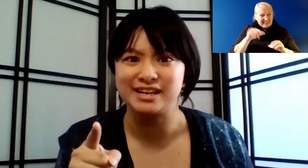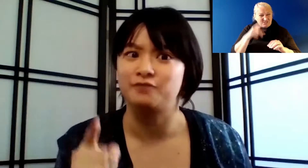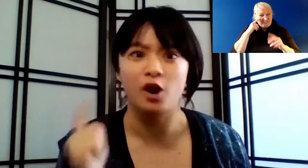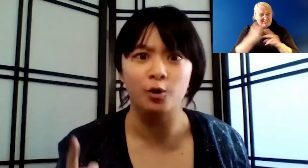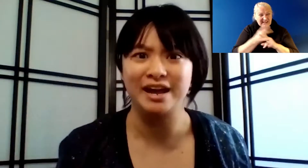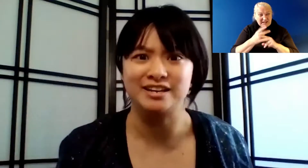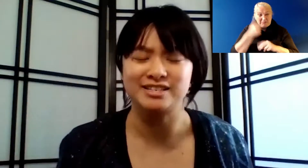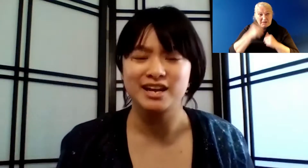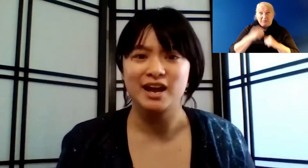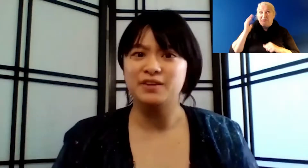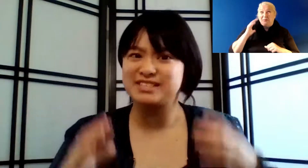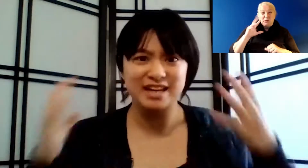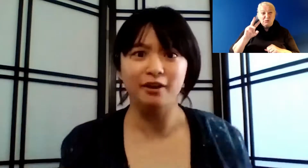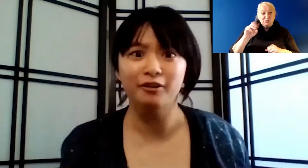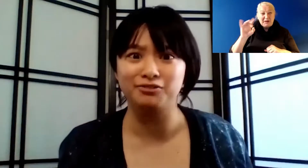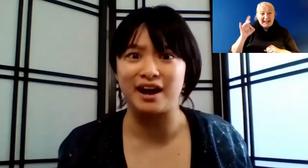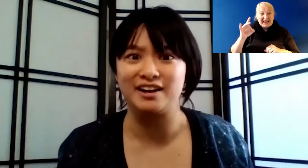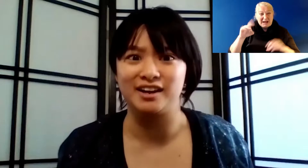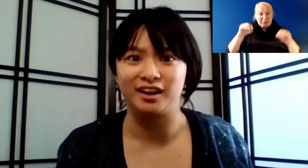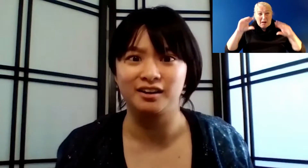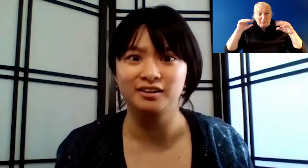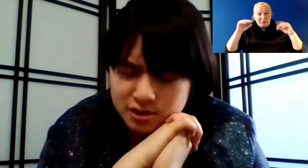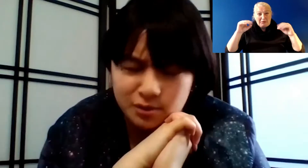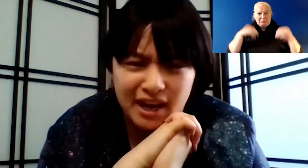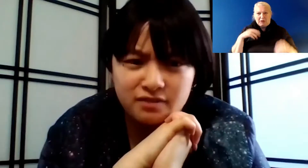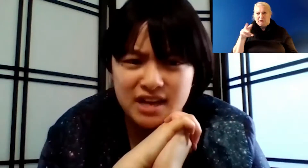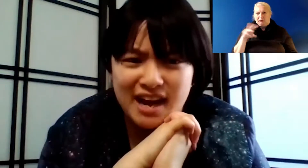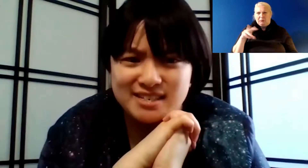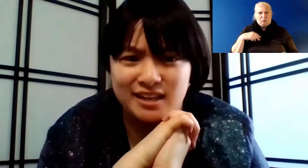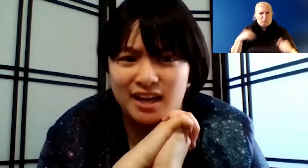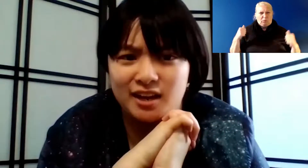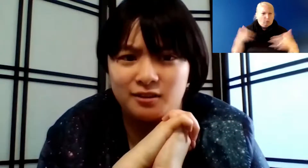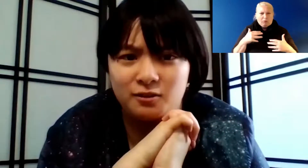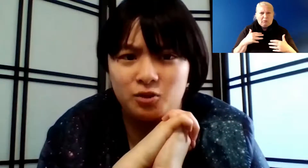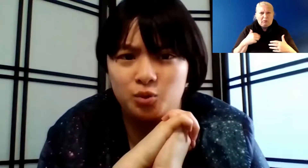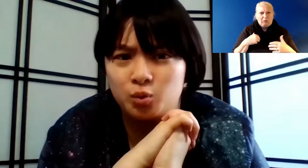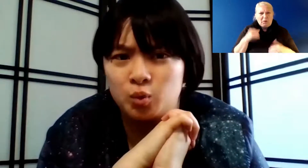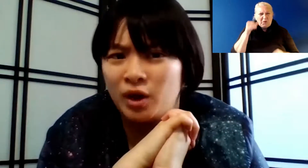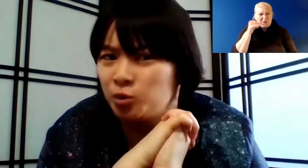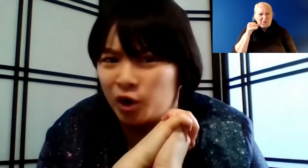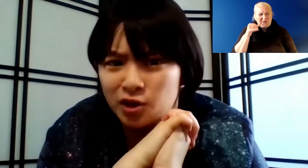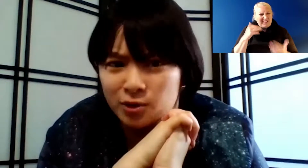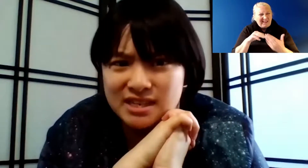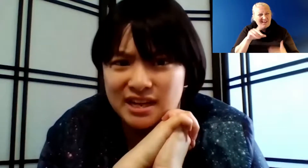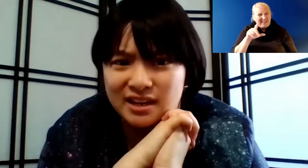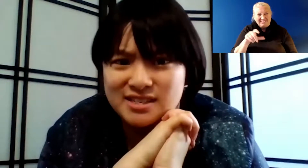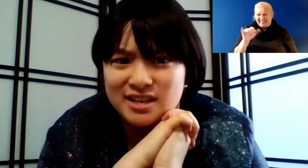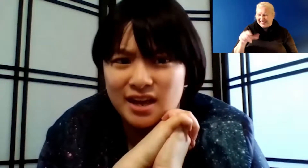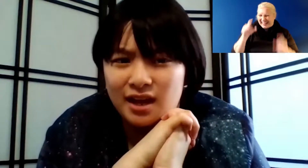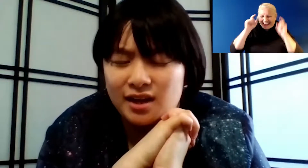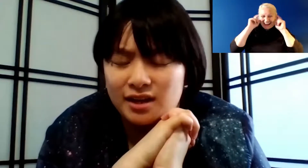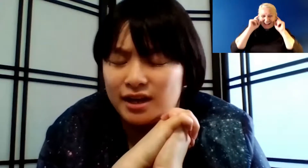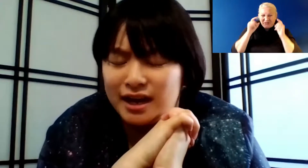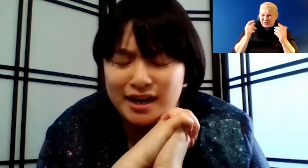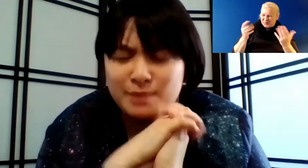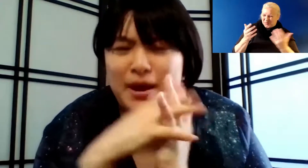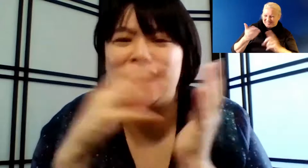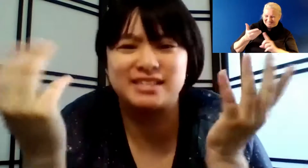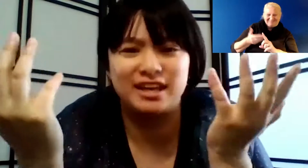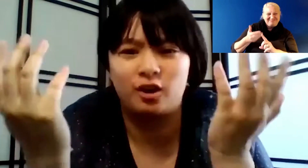of '08. That's terrifying. So I have to ask again, what were those things? And I keep asking,